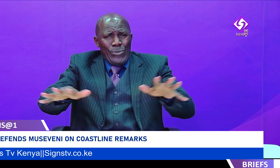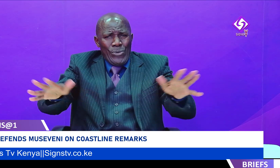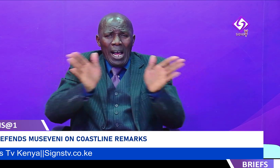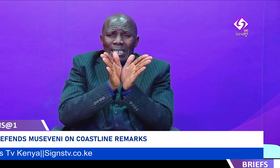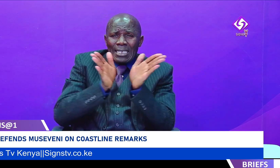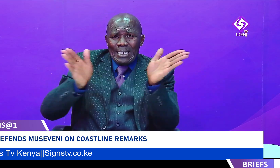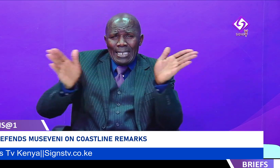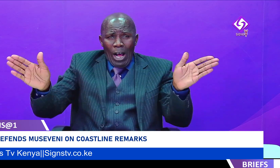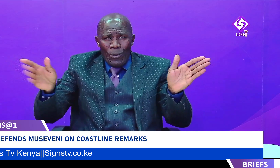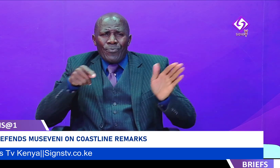condemnation.